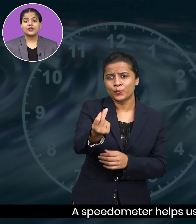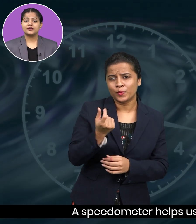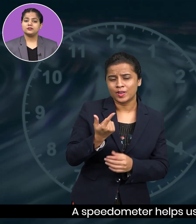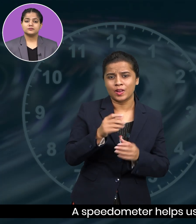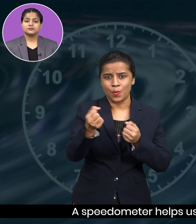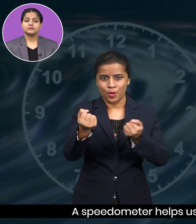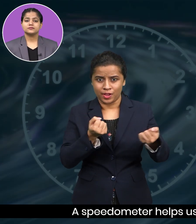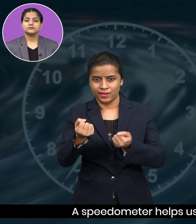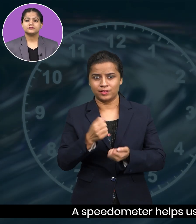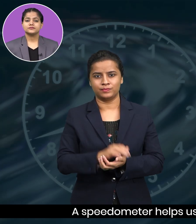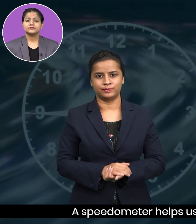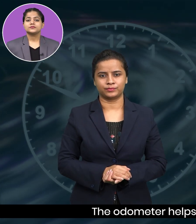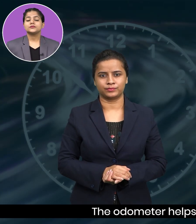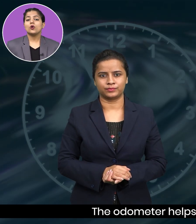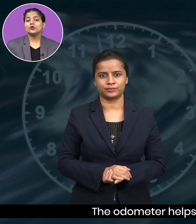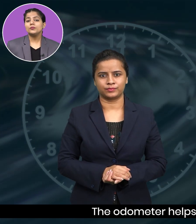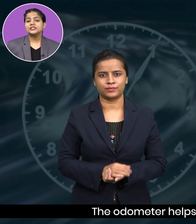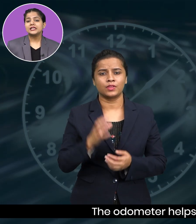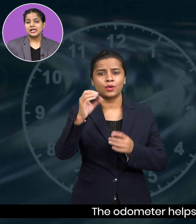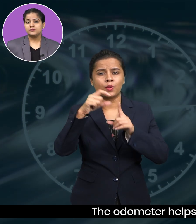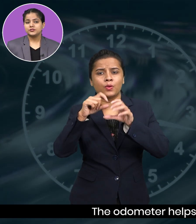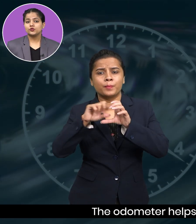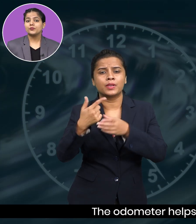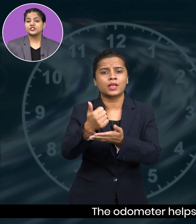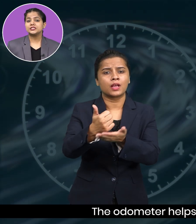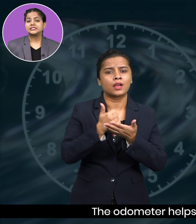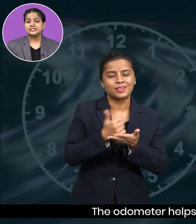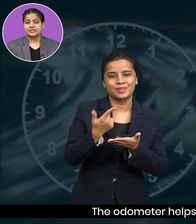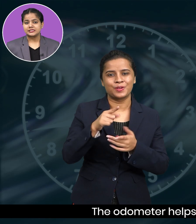of a vehicle. The odometer